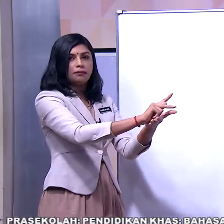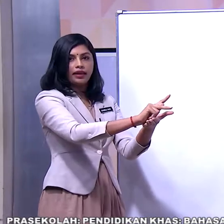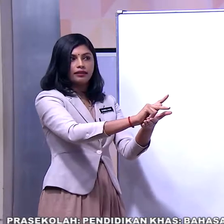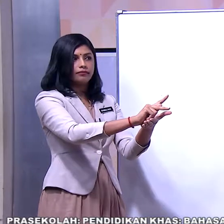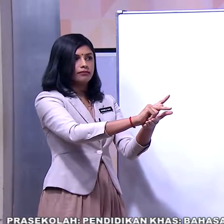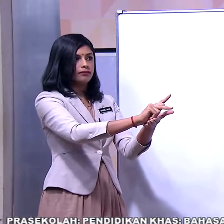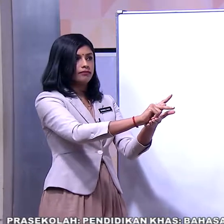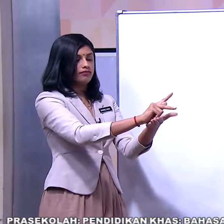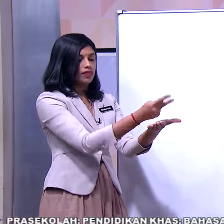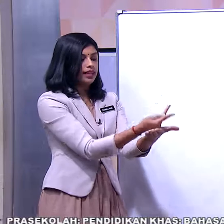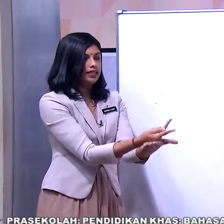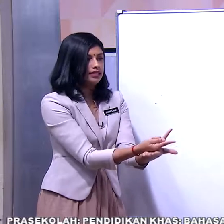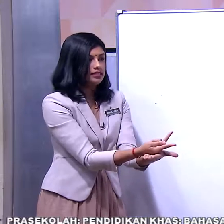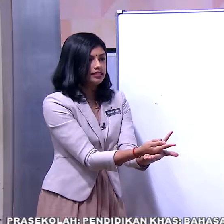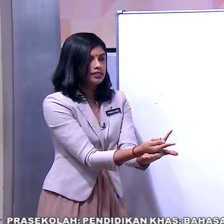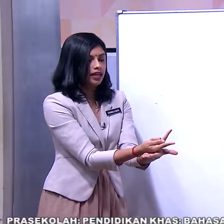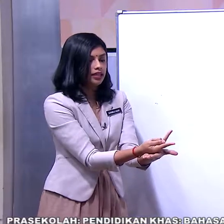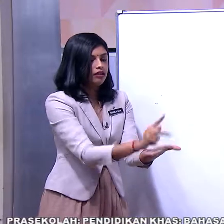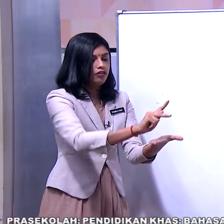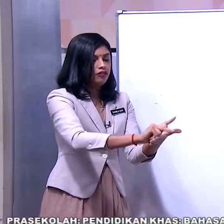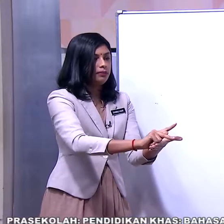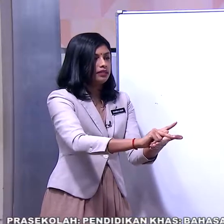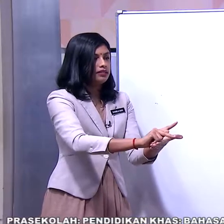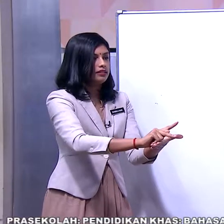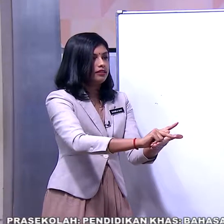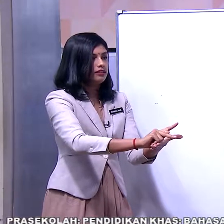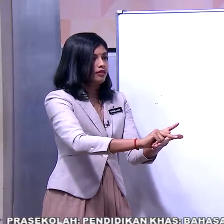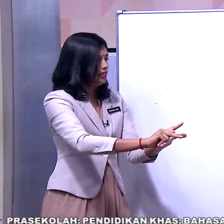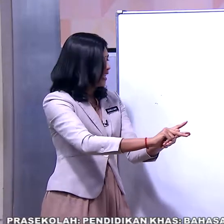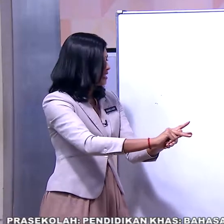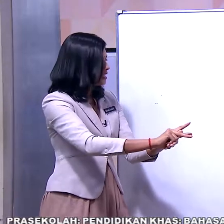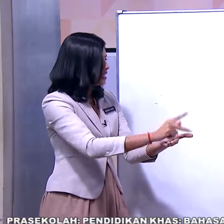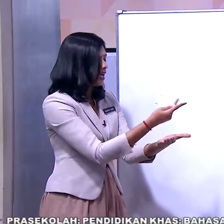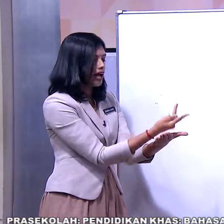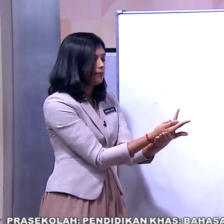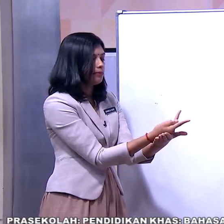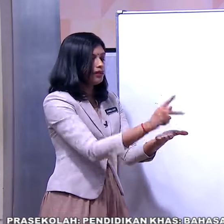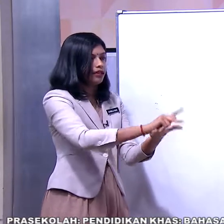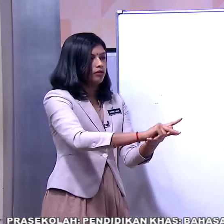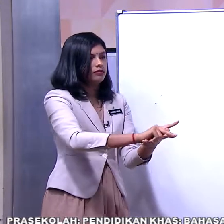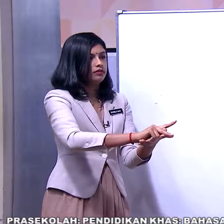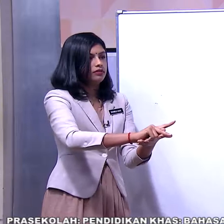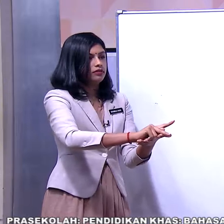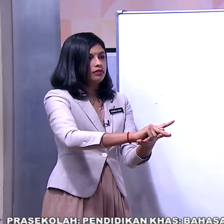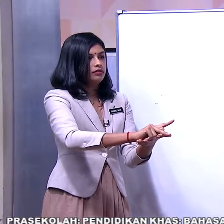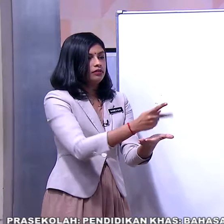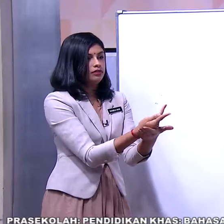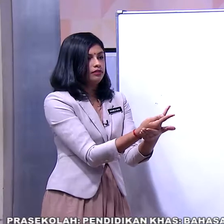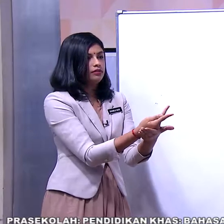back. Like this. Okay. And then flip it. Flip it. Yes. See? Up, down. Up and down.